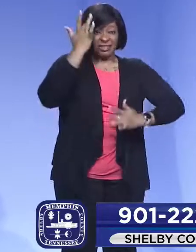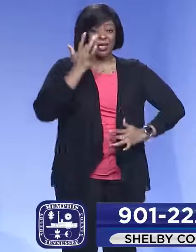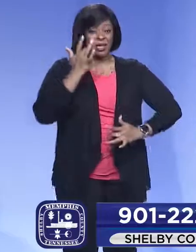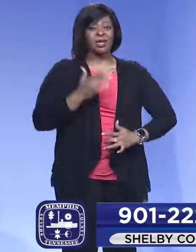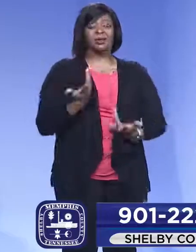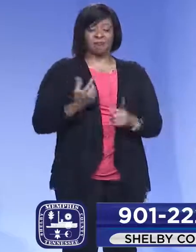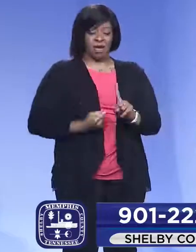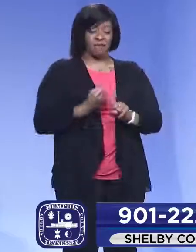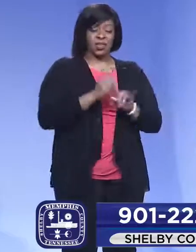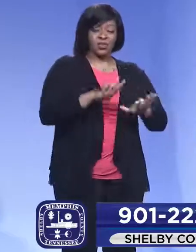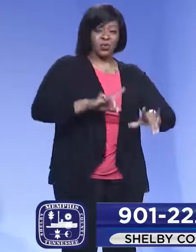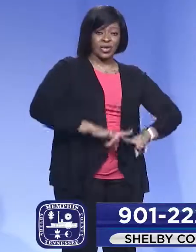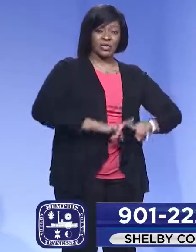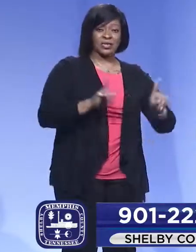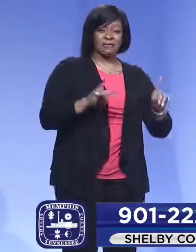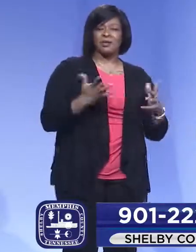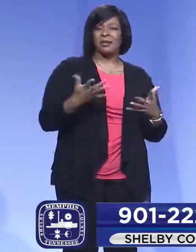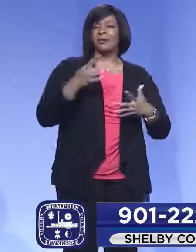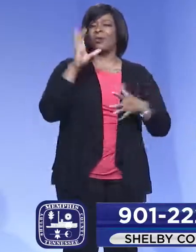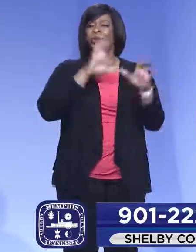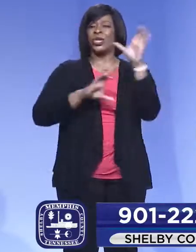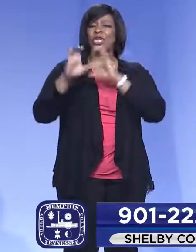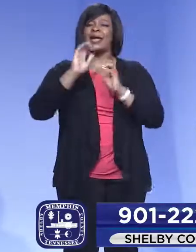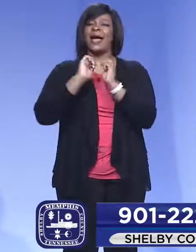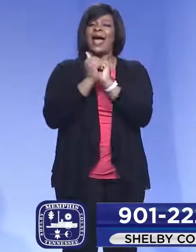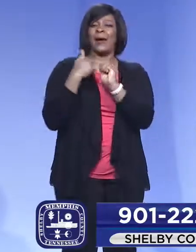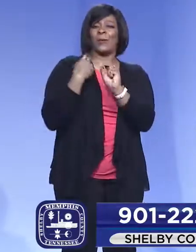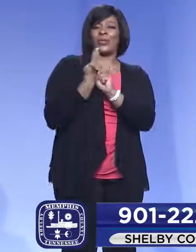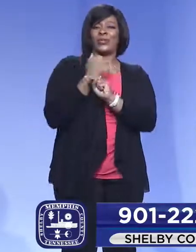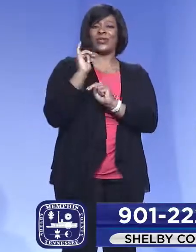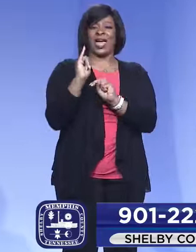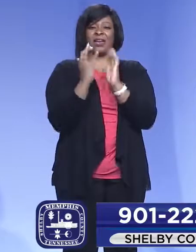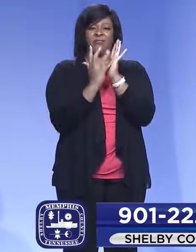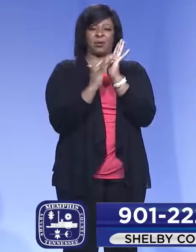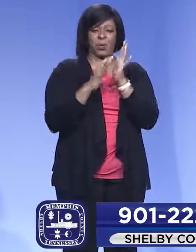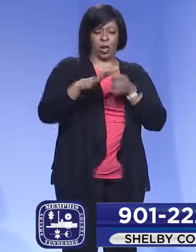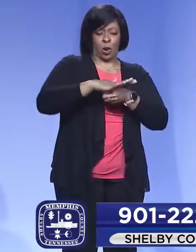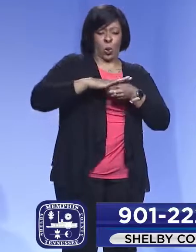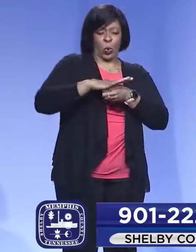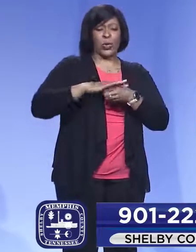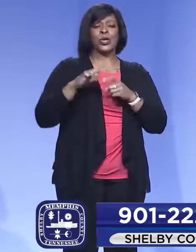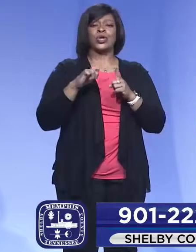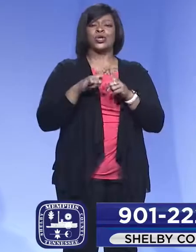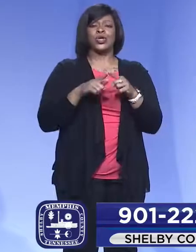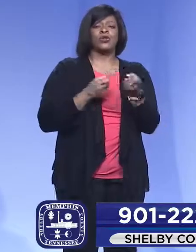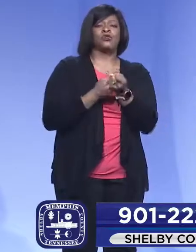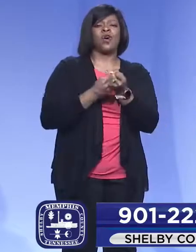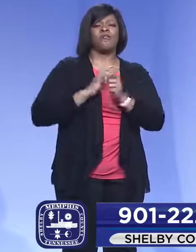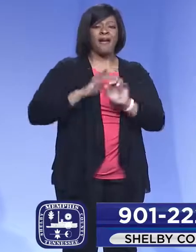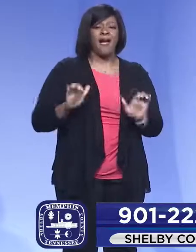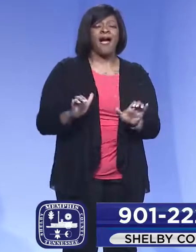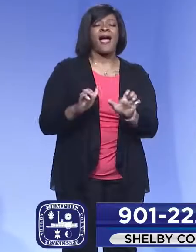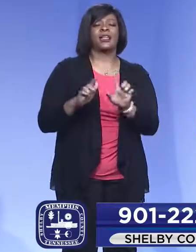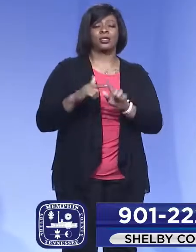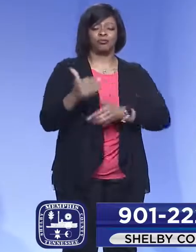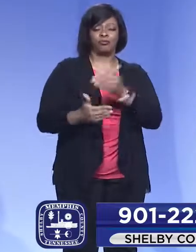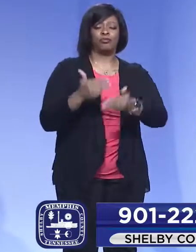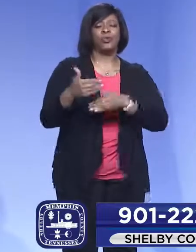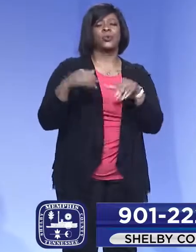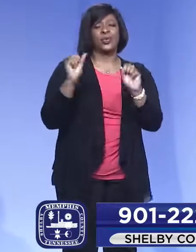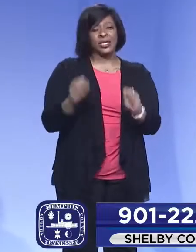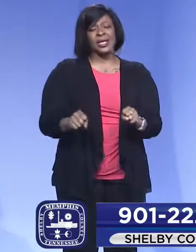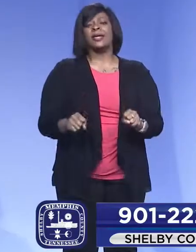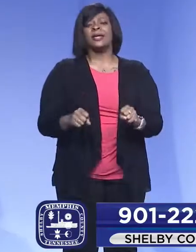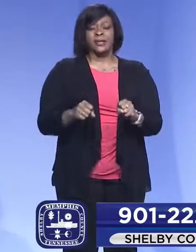affect children differently? So we're really looking at how we use fingerprinting locally to drive our actions so that we can